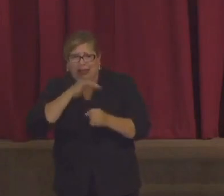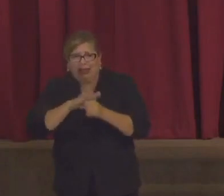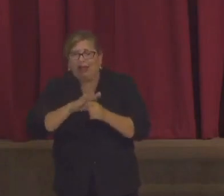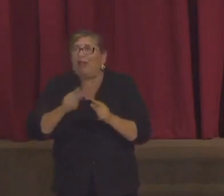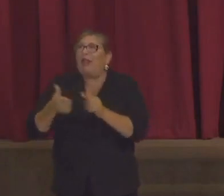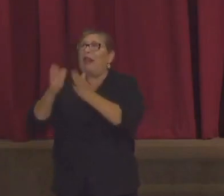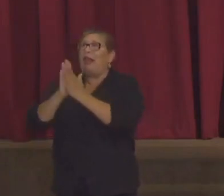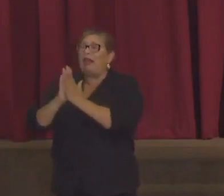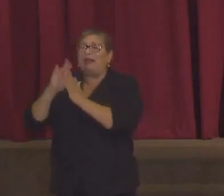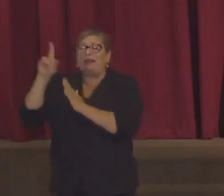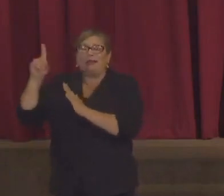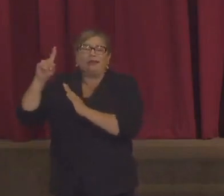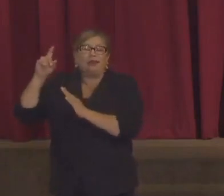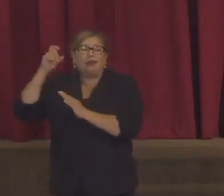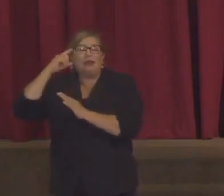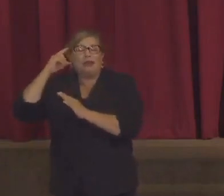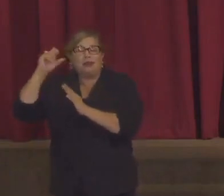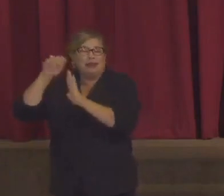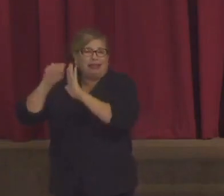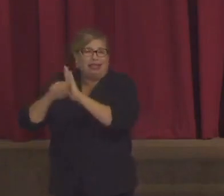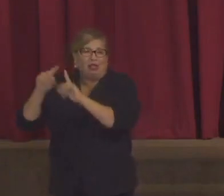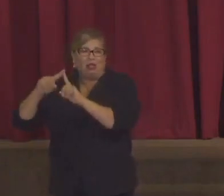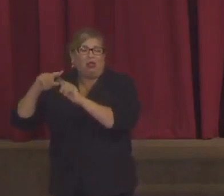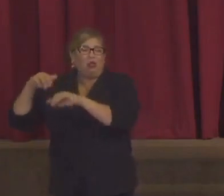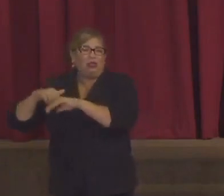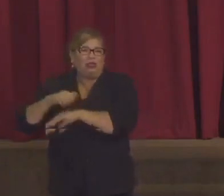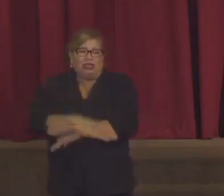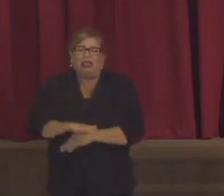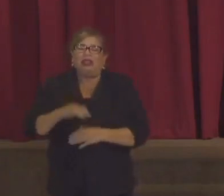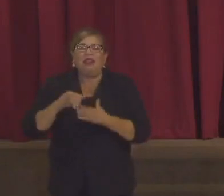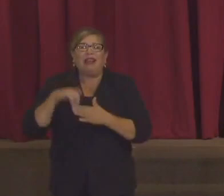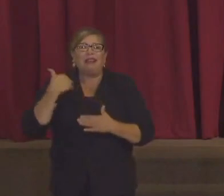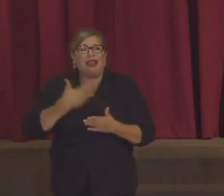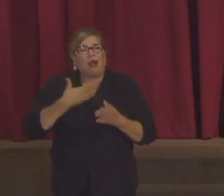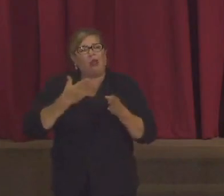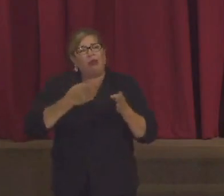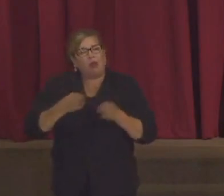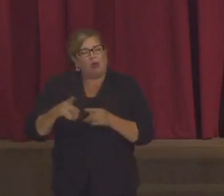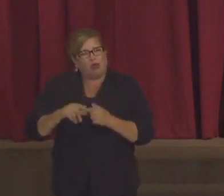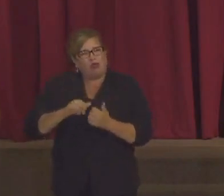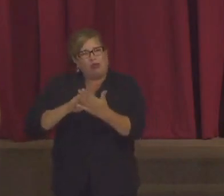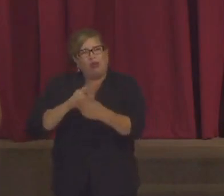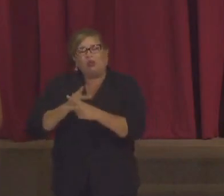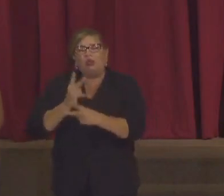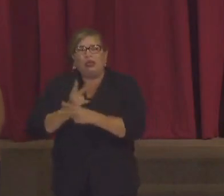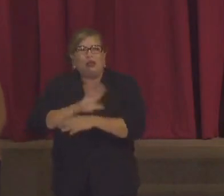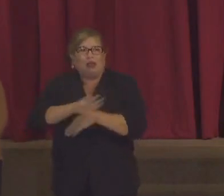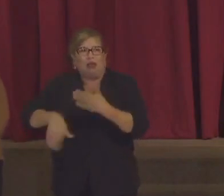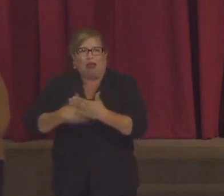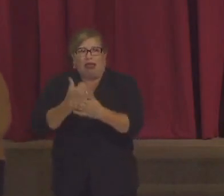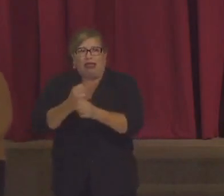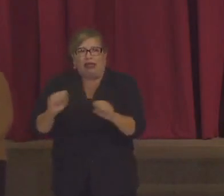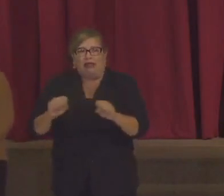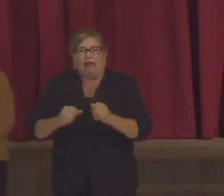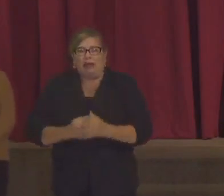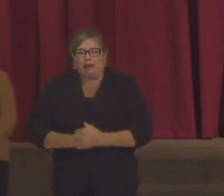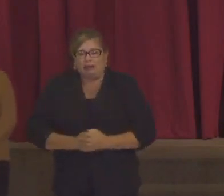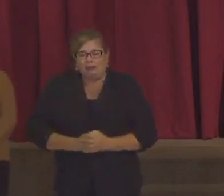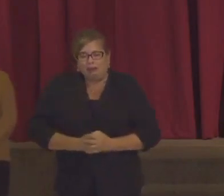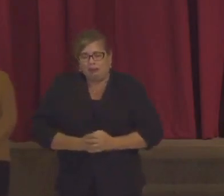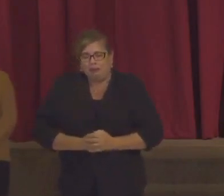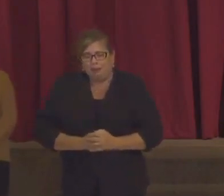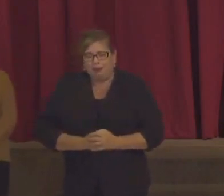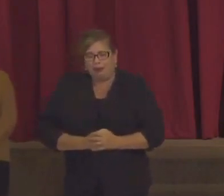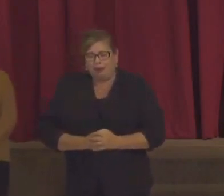enforcement approach in a very organized manner and keep people safe. Are you planning any statewide actions to deal